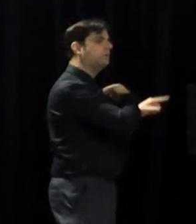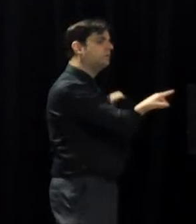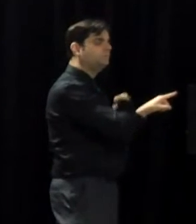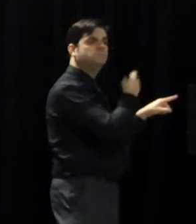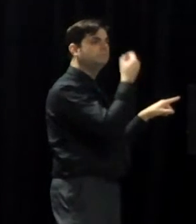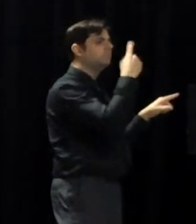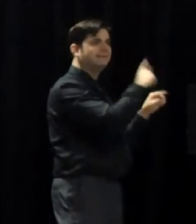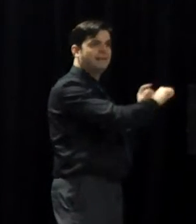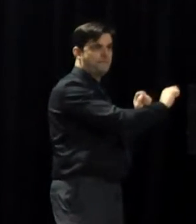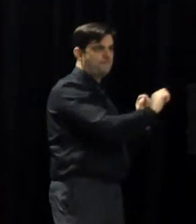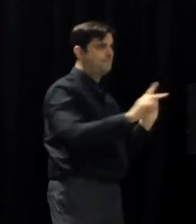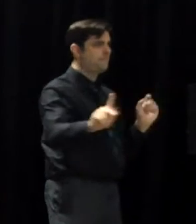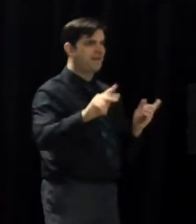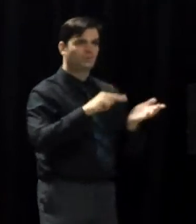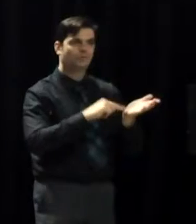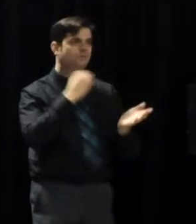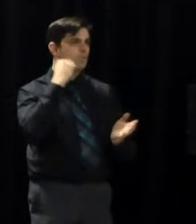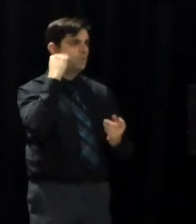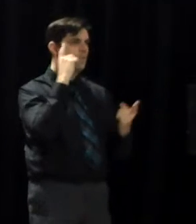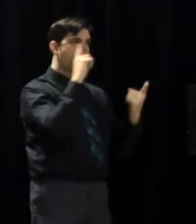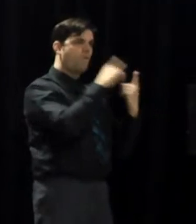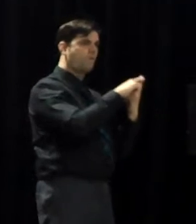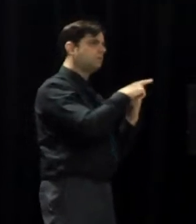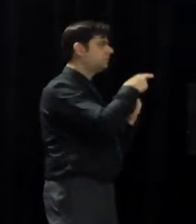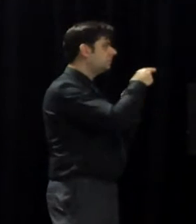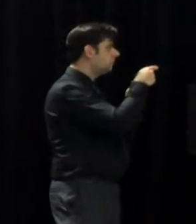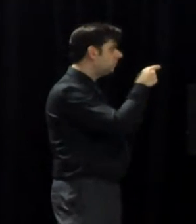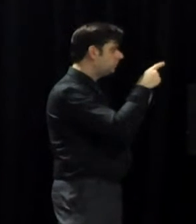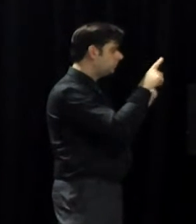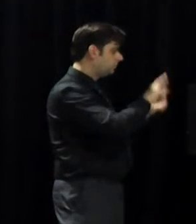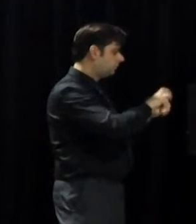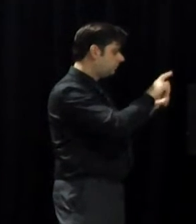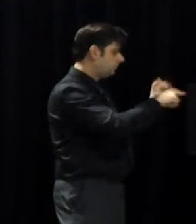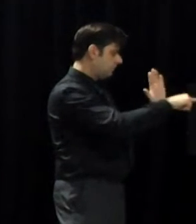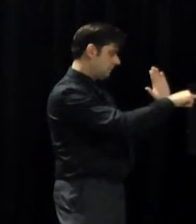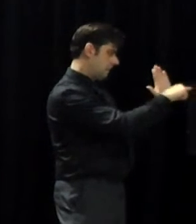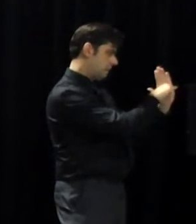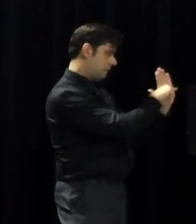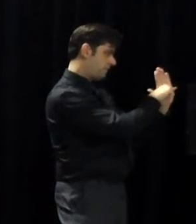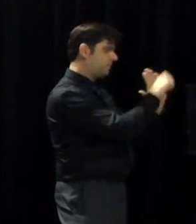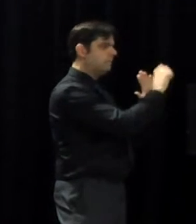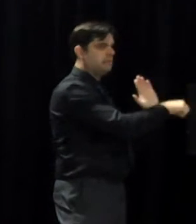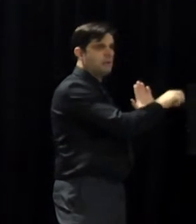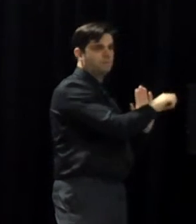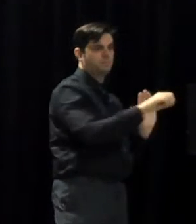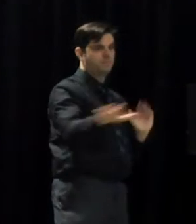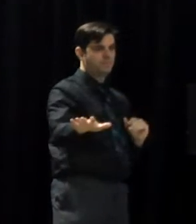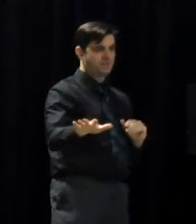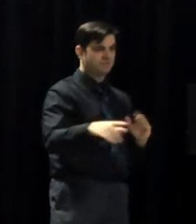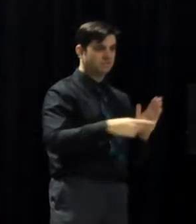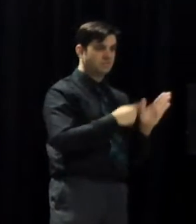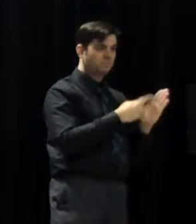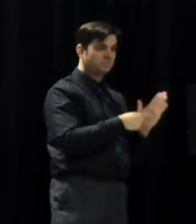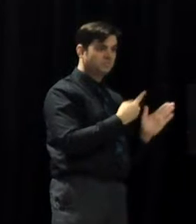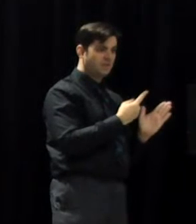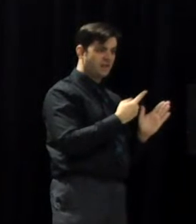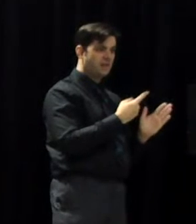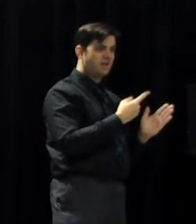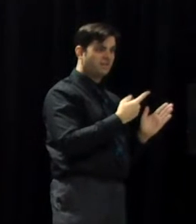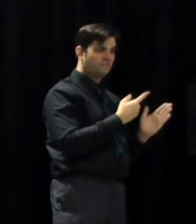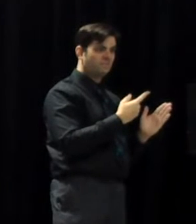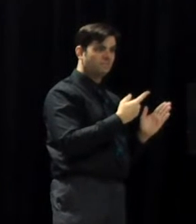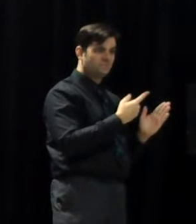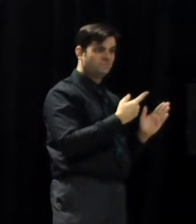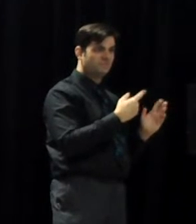over a month, before once you've recovered from COVID, before you'll test negative. So even if you think about your